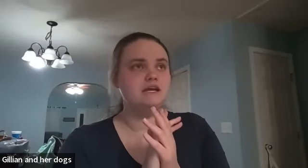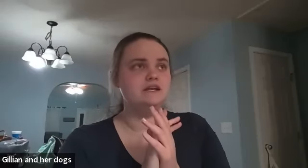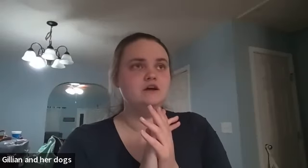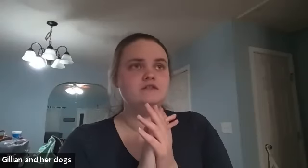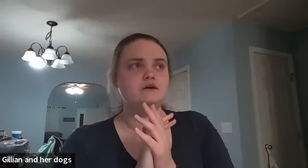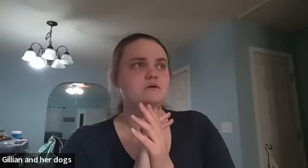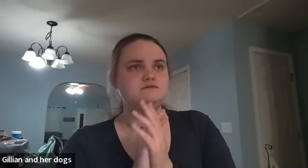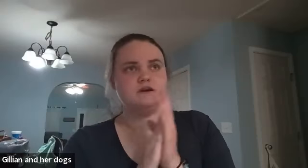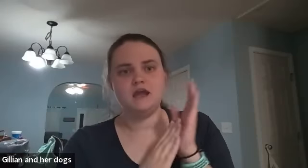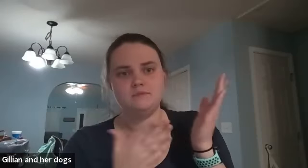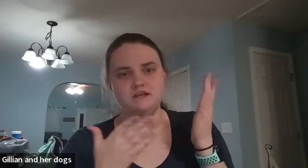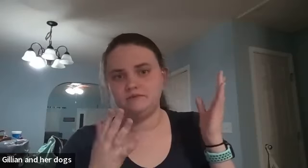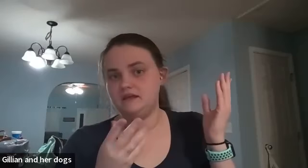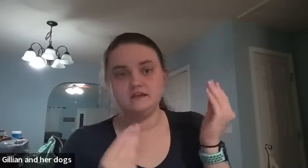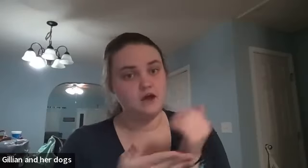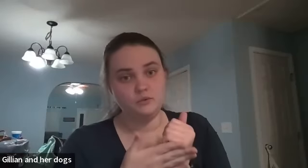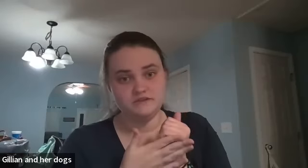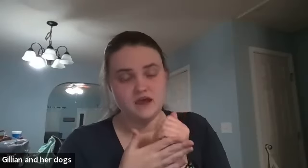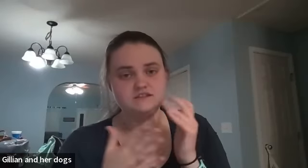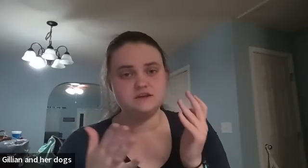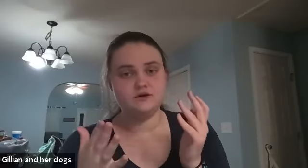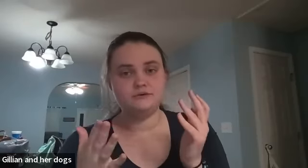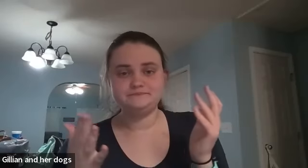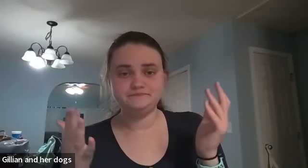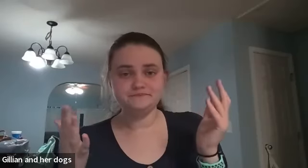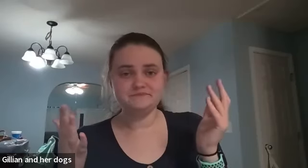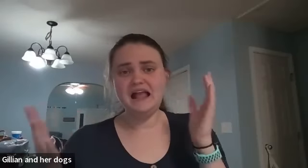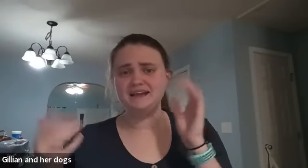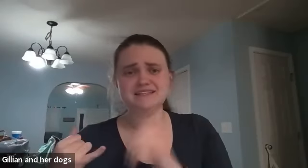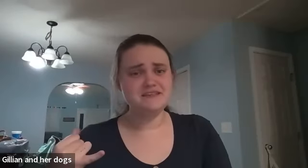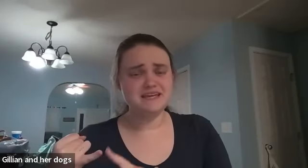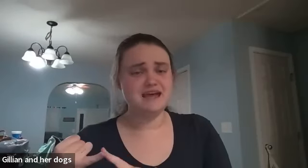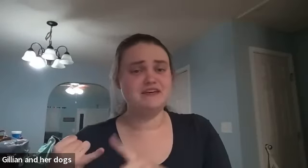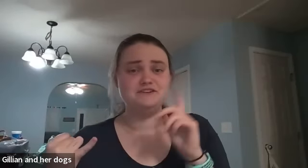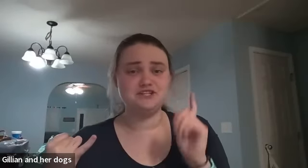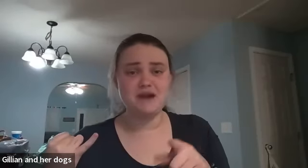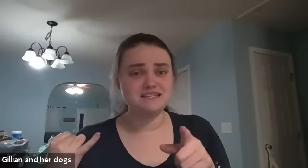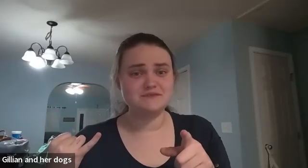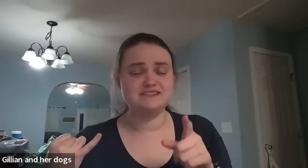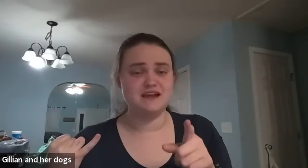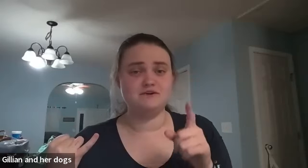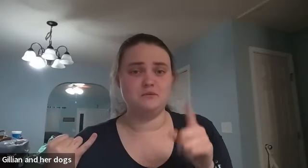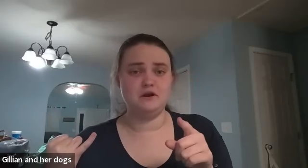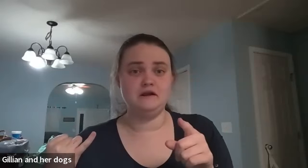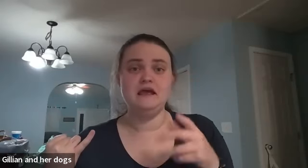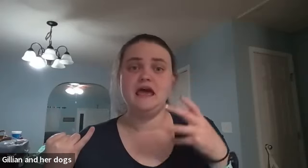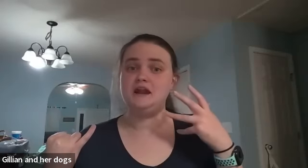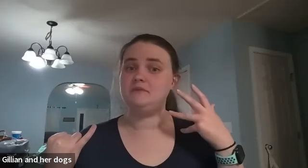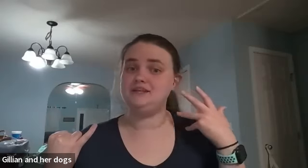And they're always very happy to help with that. So I say that to add that if you do ask me the sign for a word and I'm like, you know,